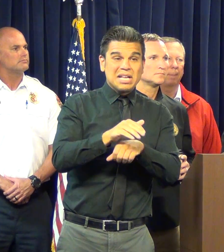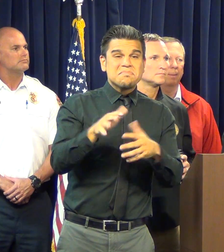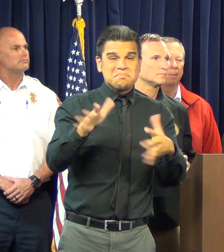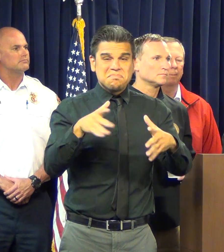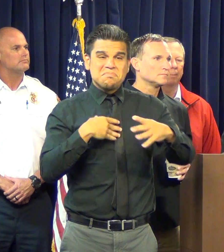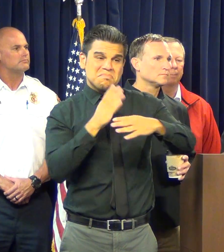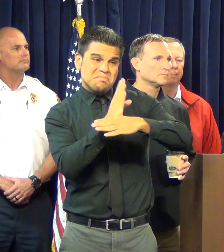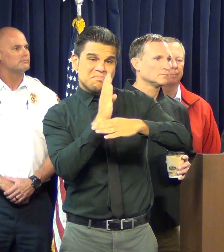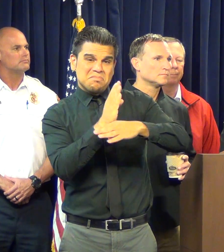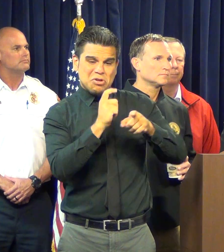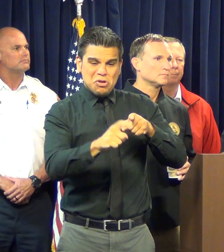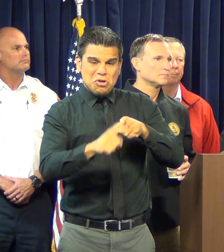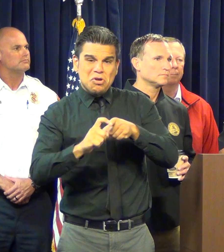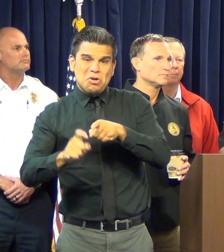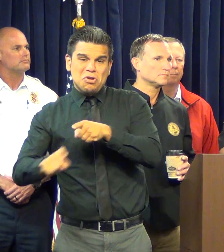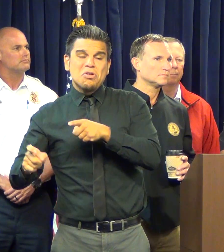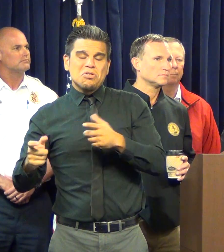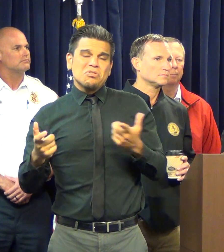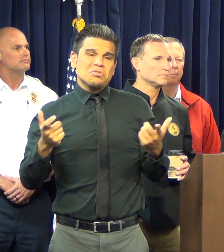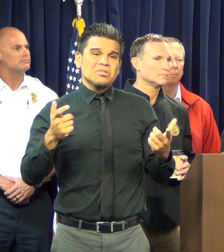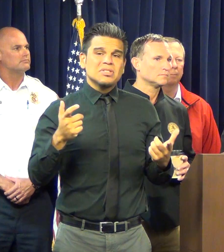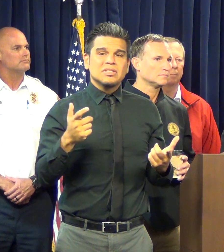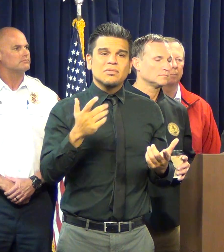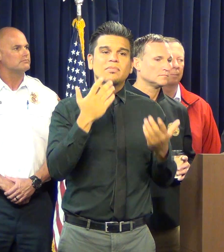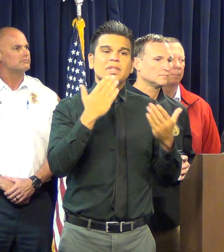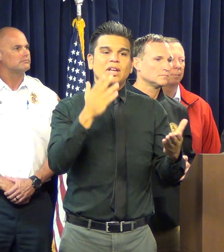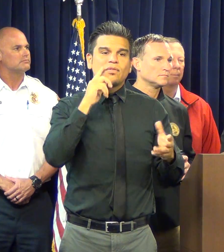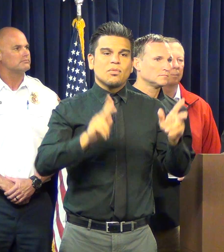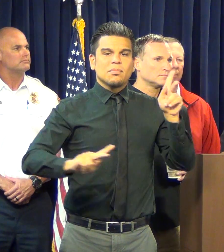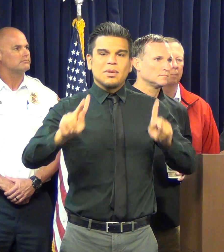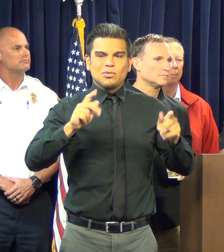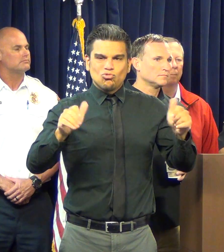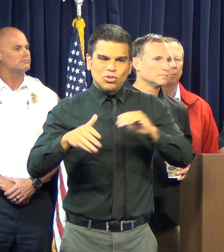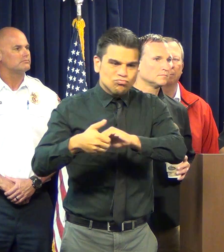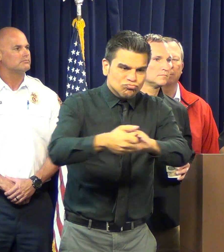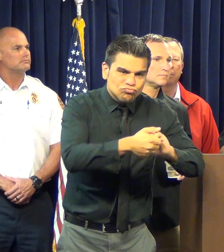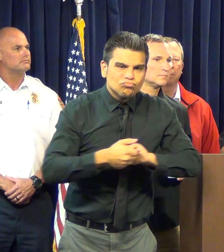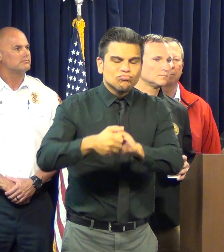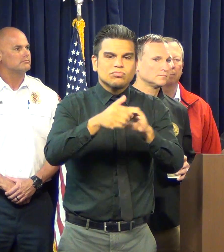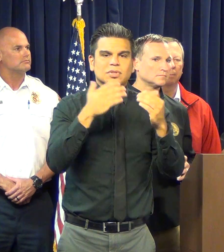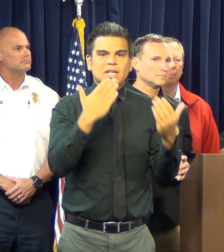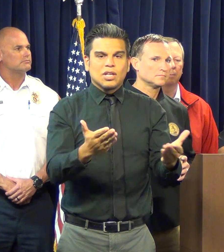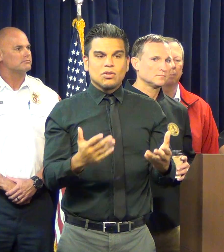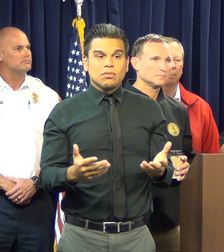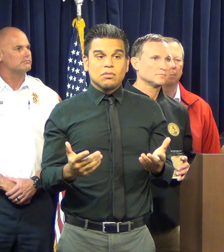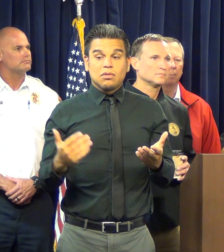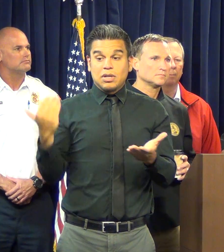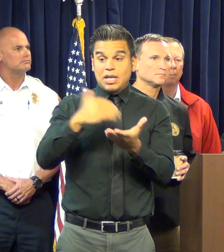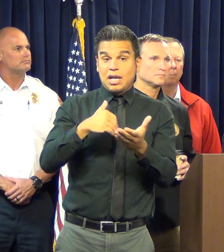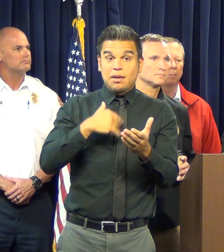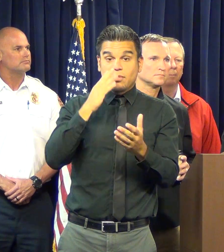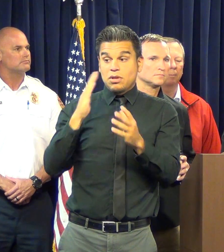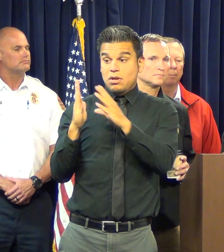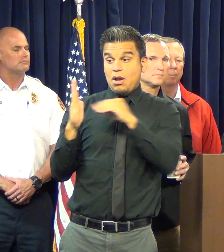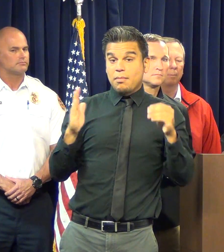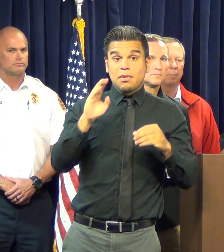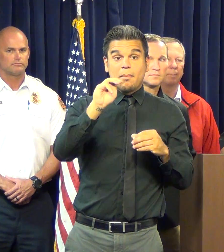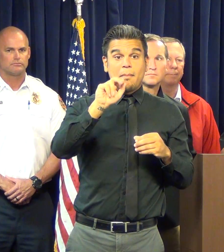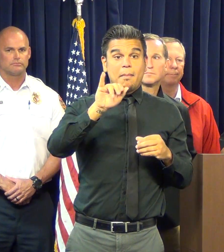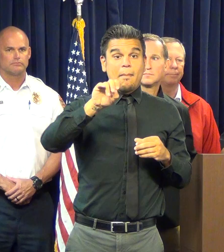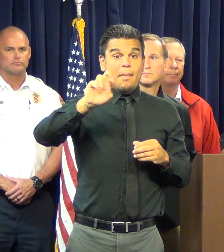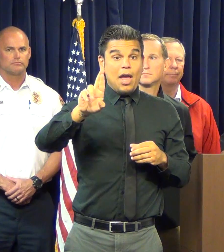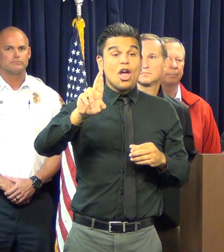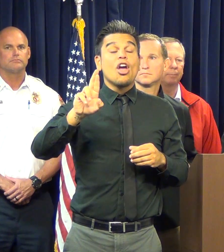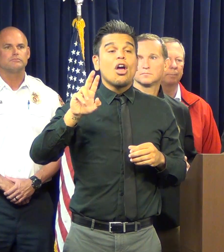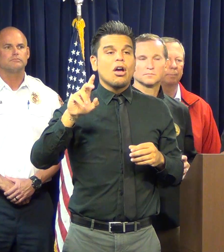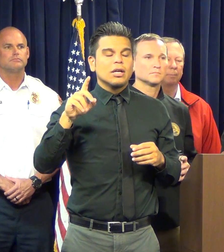for their cooperation on that, and really just to echo the mayor again, don't take your guard down. This forecast has not changed